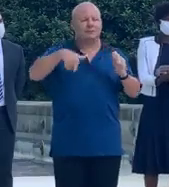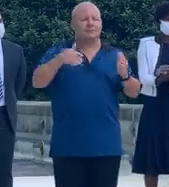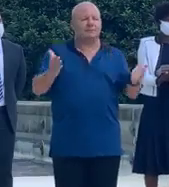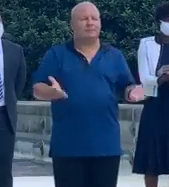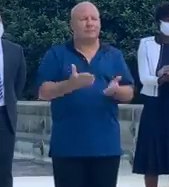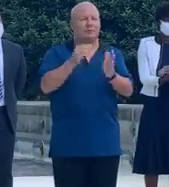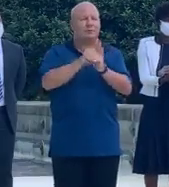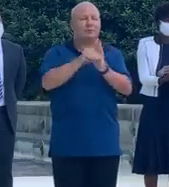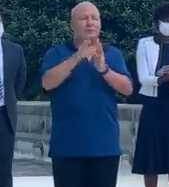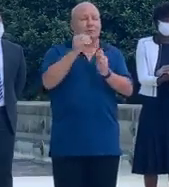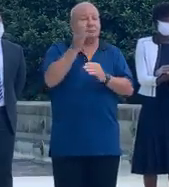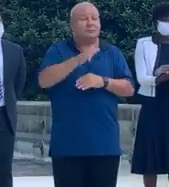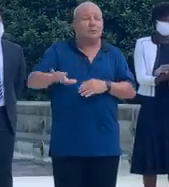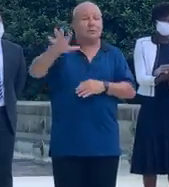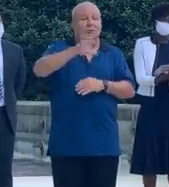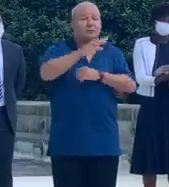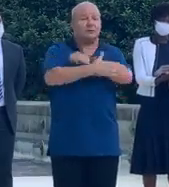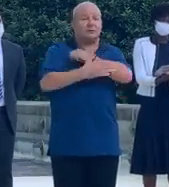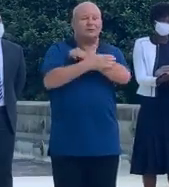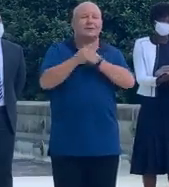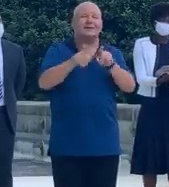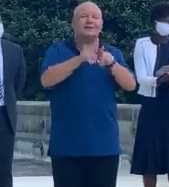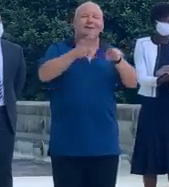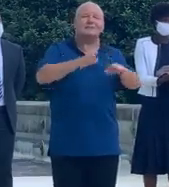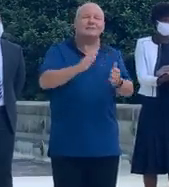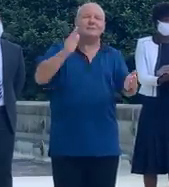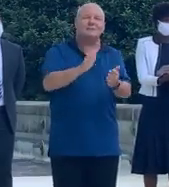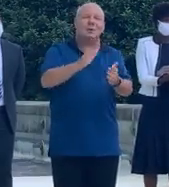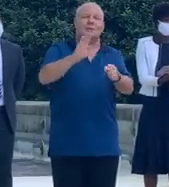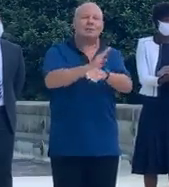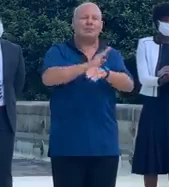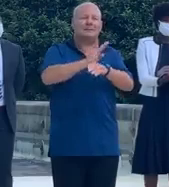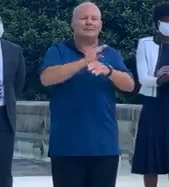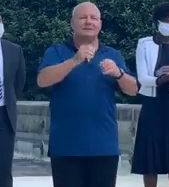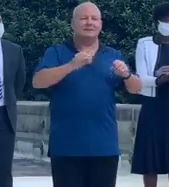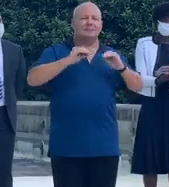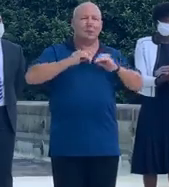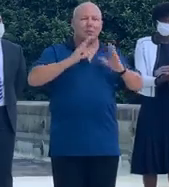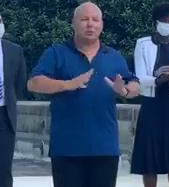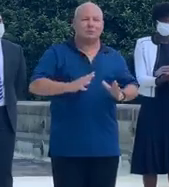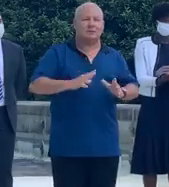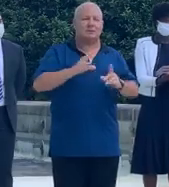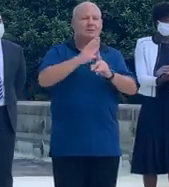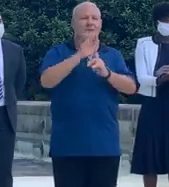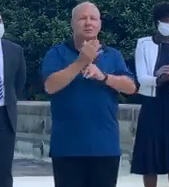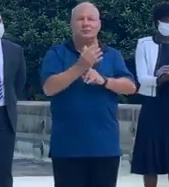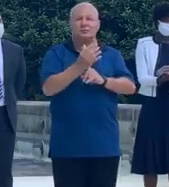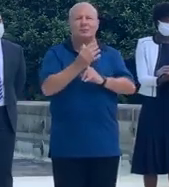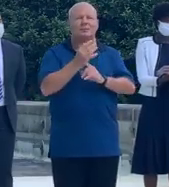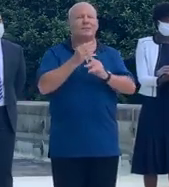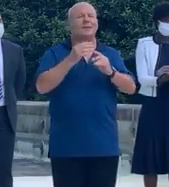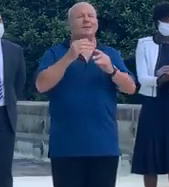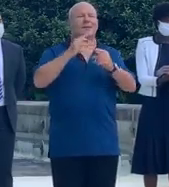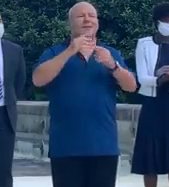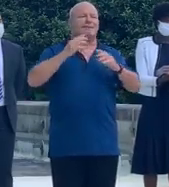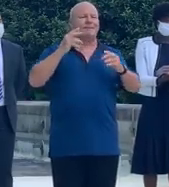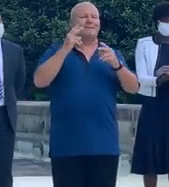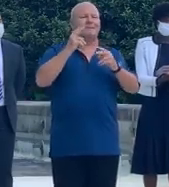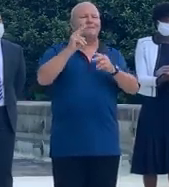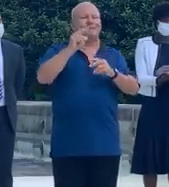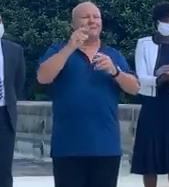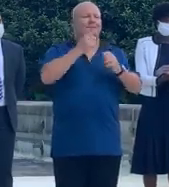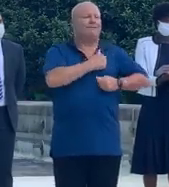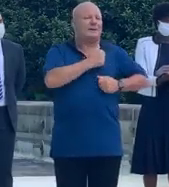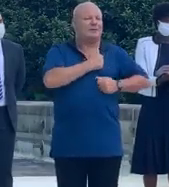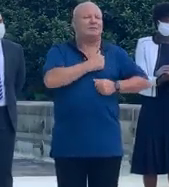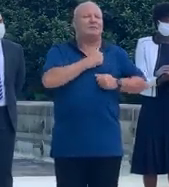all across the country as small business owners, cultural bearers, veterans, teachers, and public